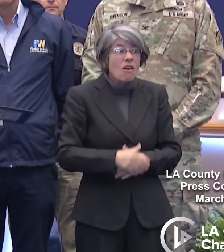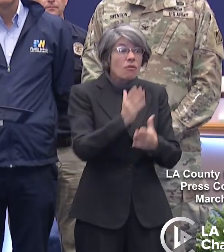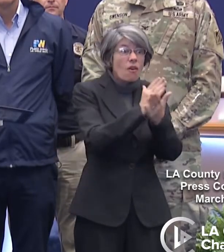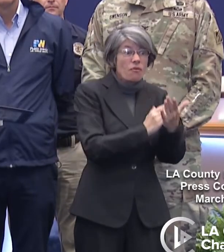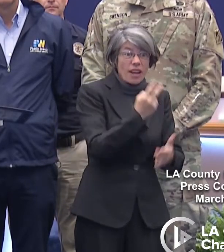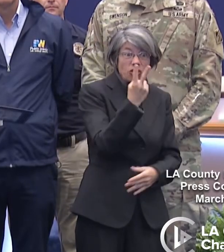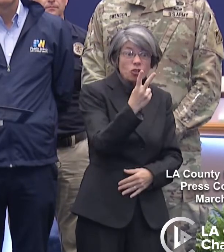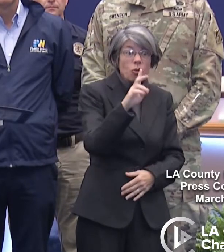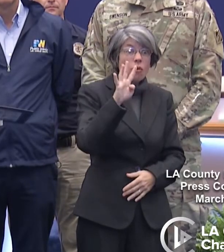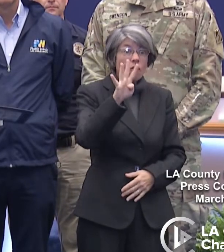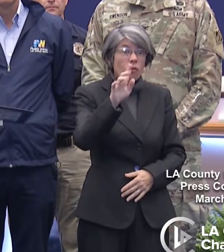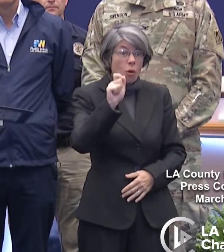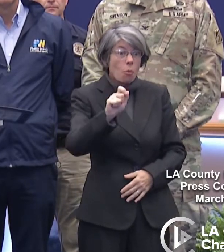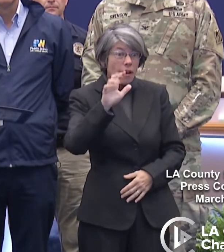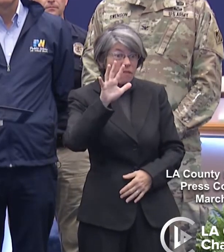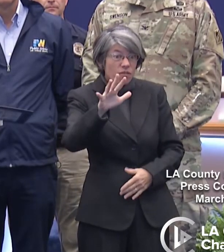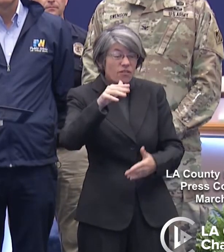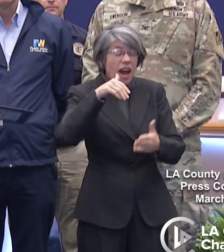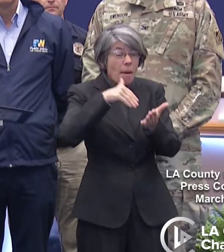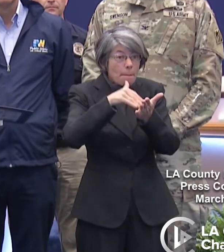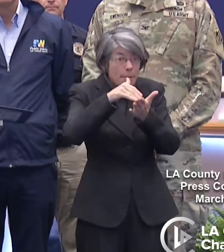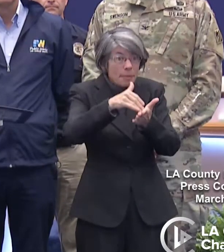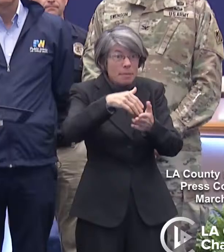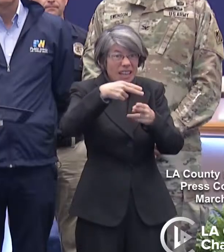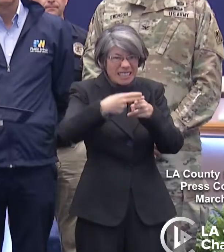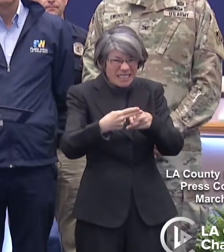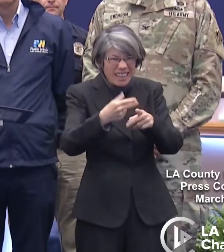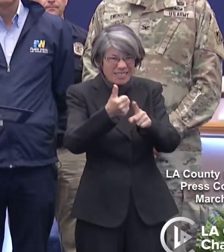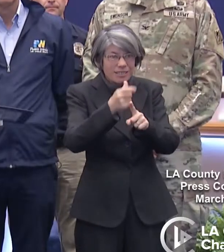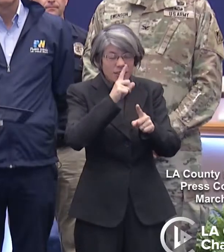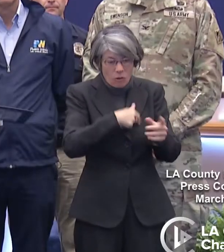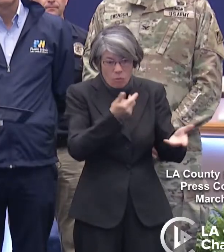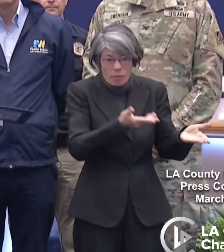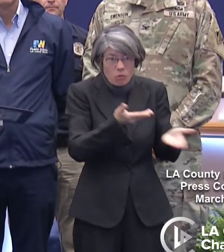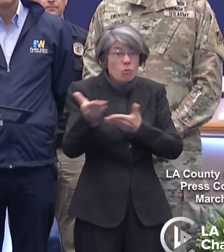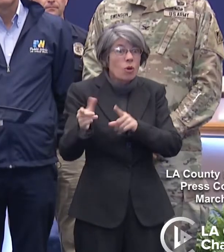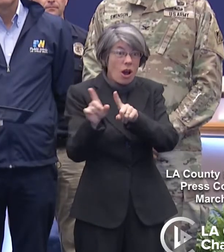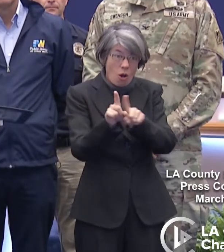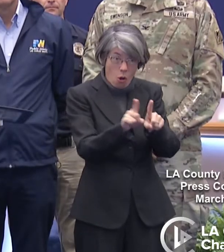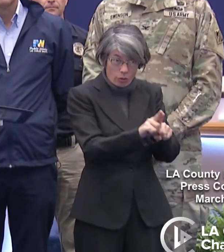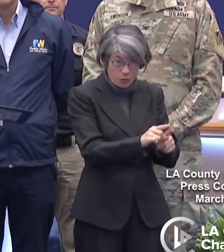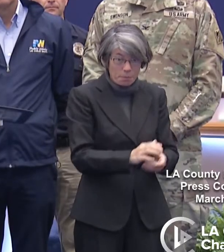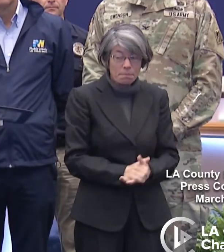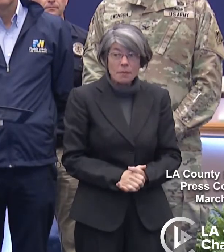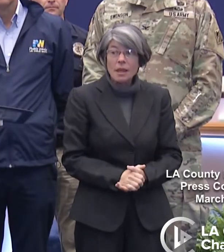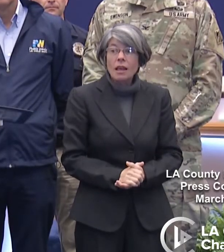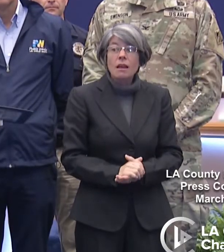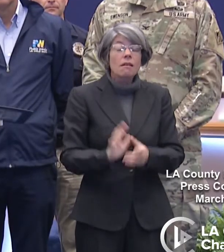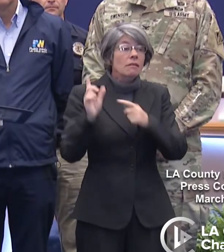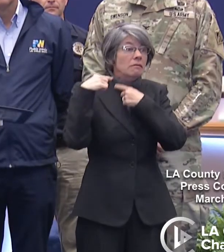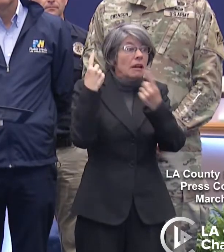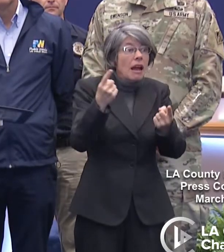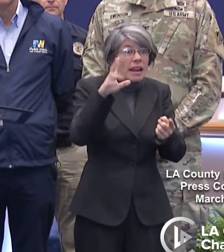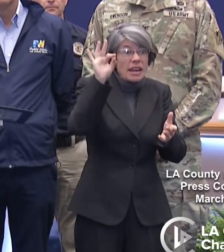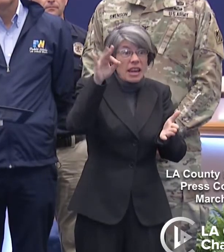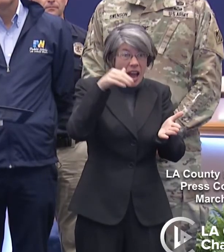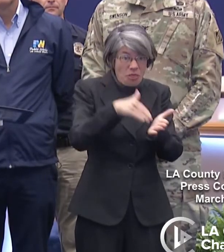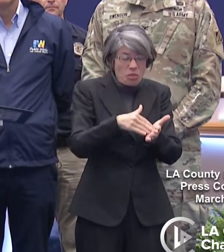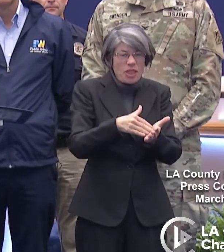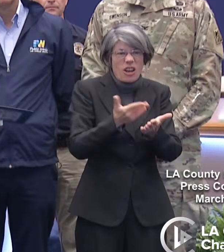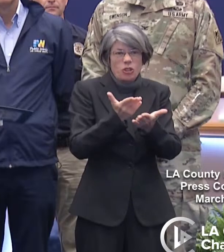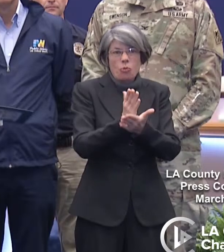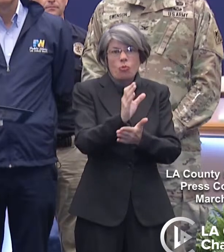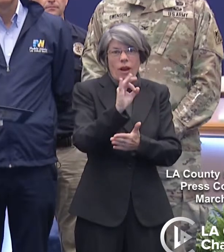that 4.5 million tons of debris will be removed as well. We've received more than 9,000 right of